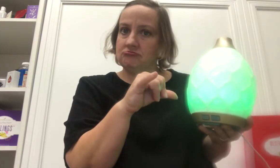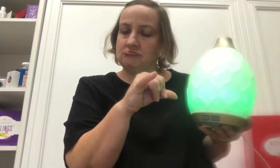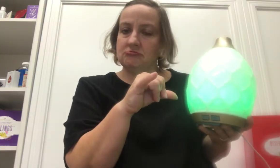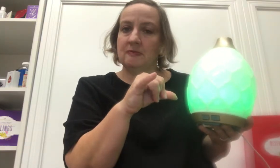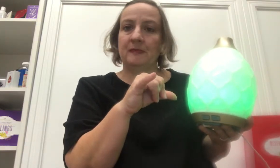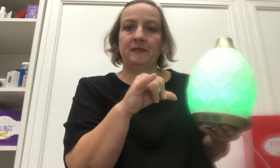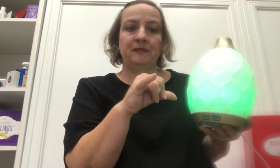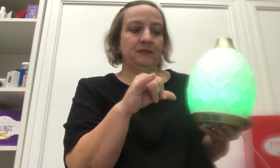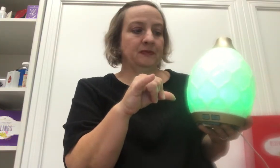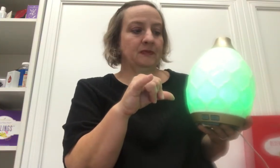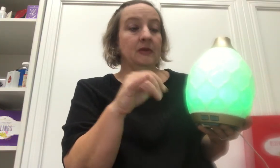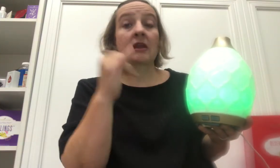green.